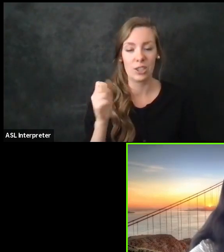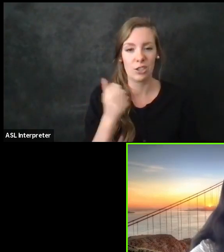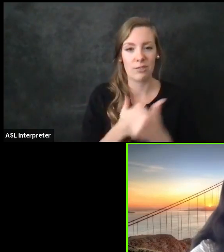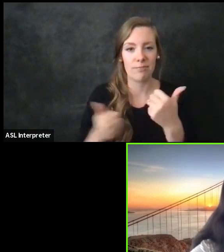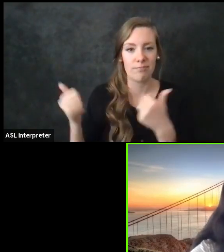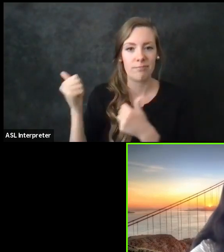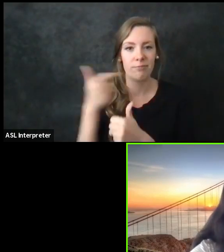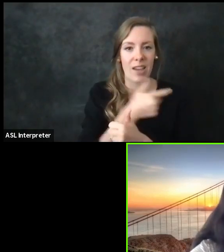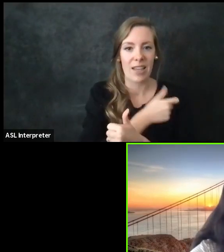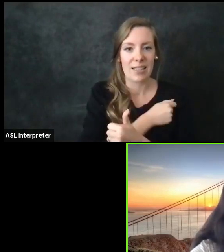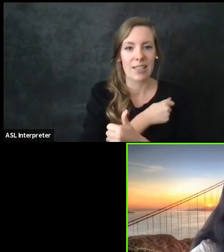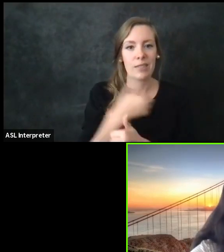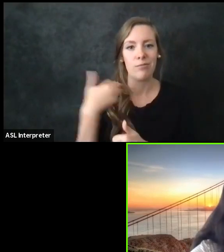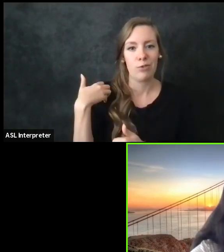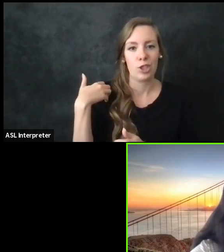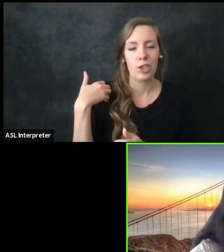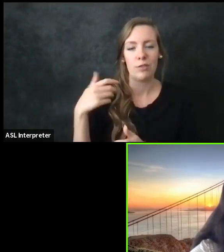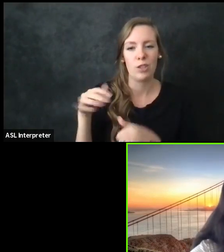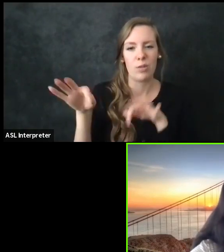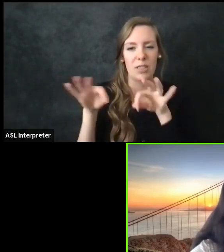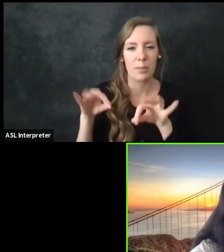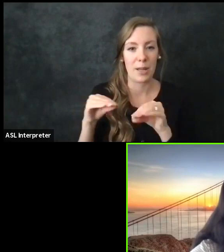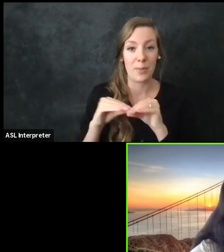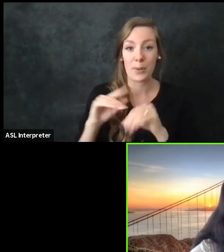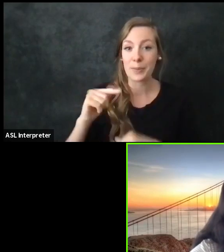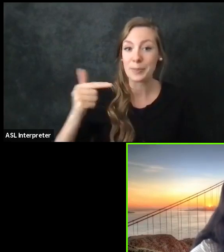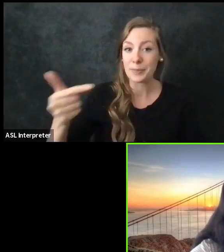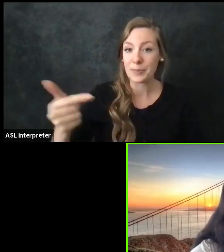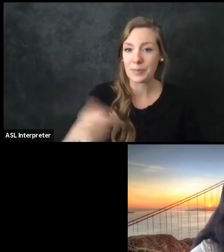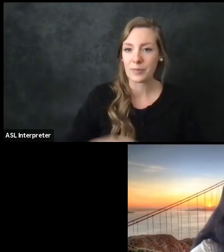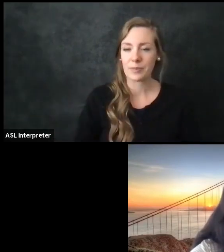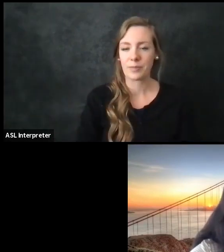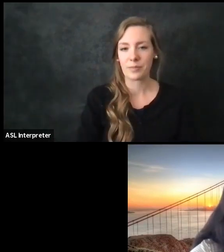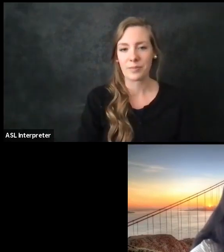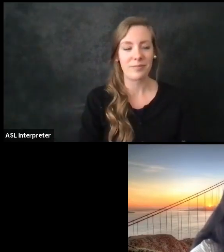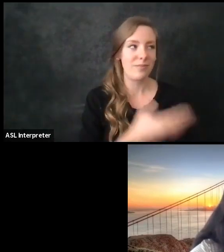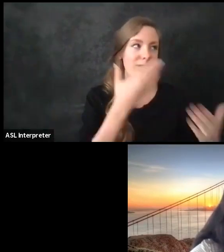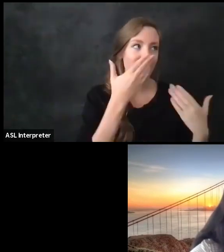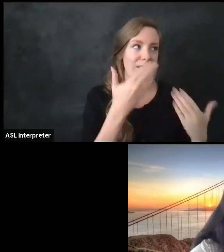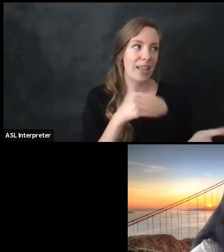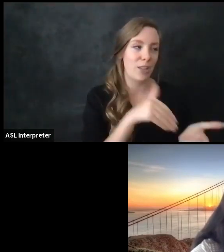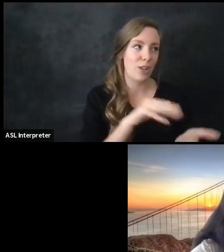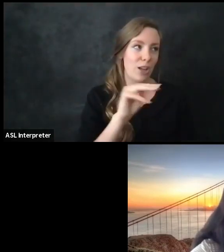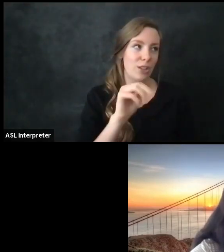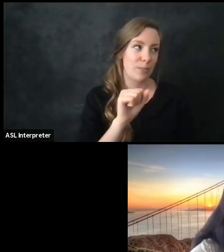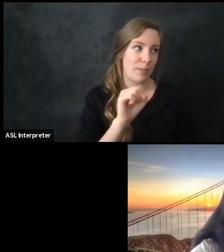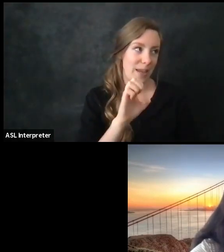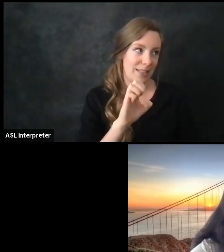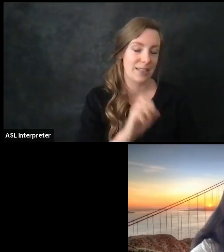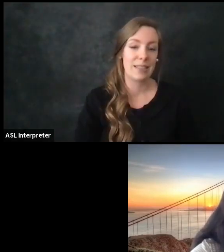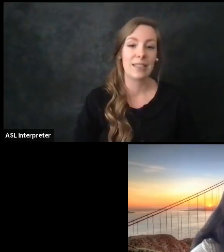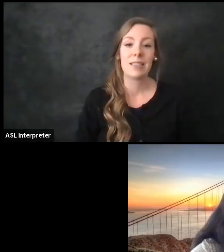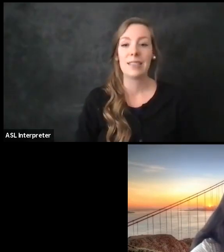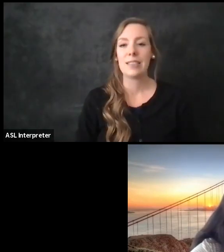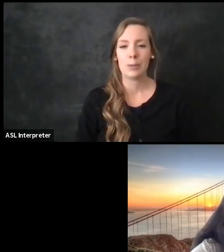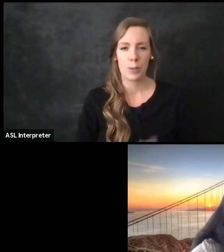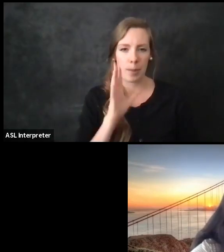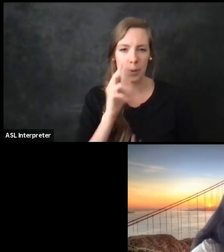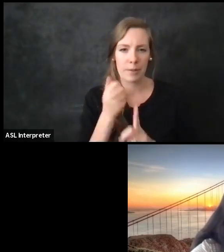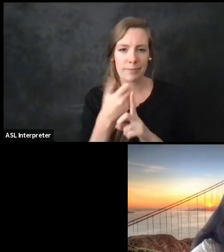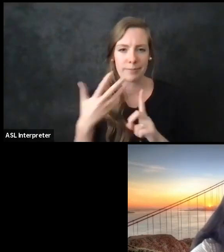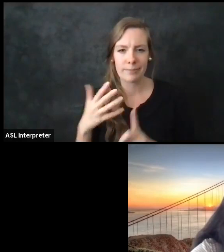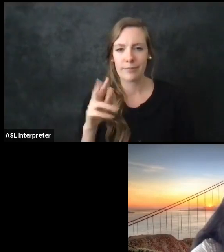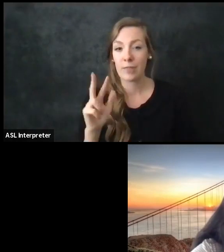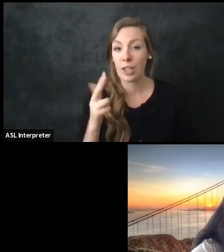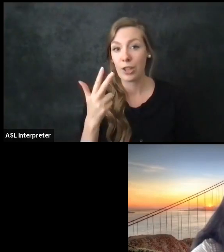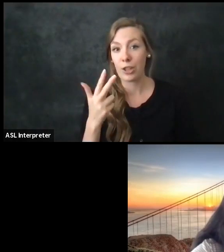more information on our vaccine campaign. Dr. Shende. Thank you, Dr. Mace. Let's talk in more detail about third doses